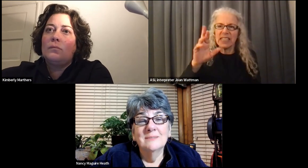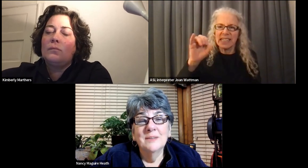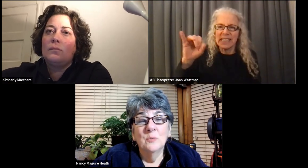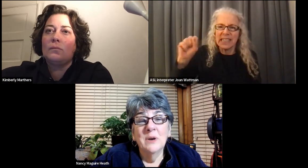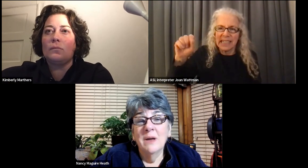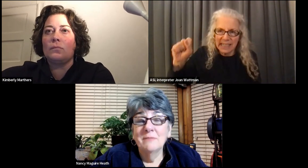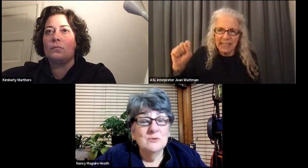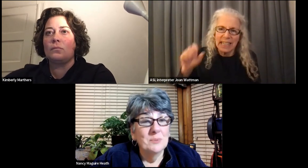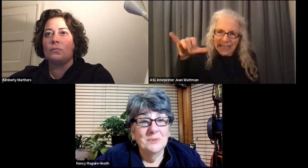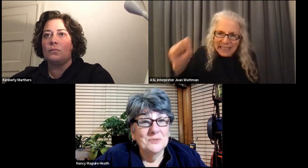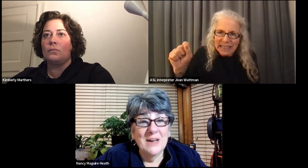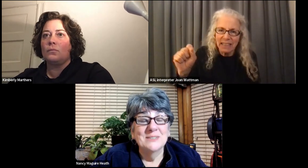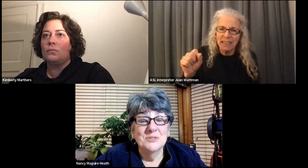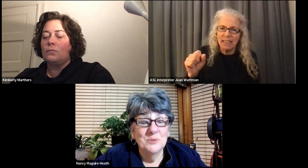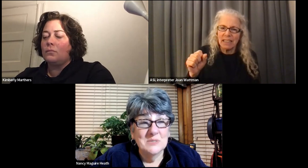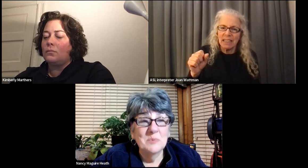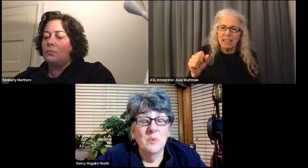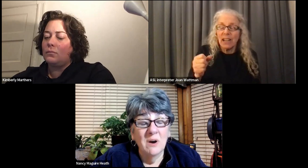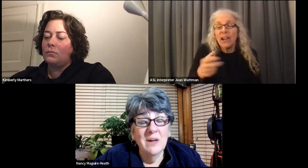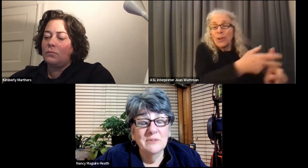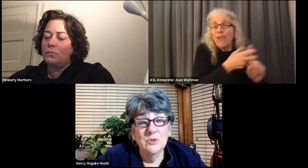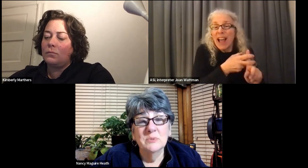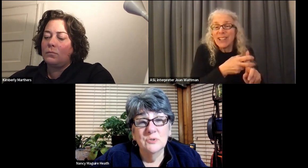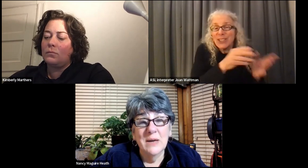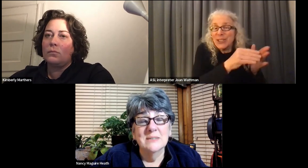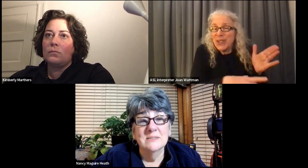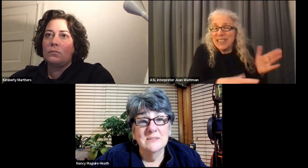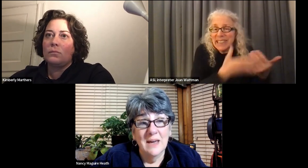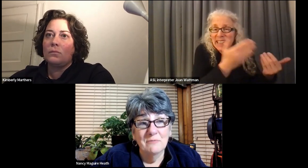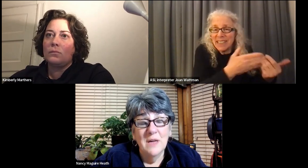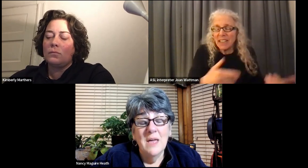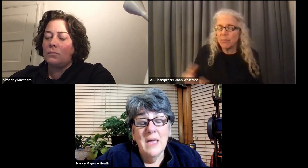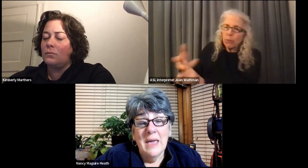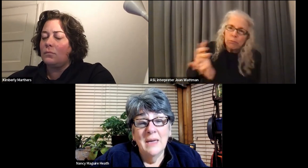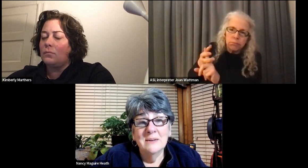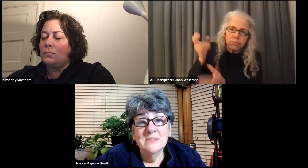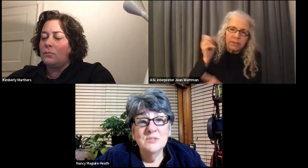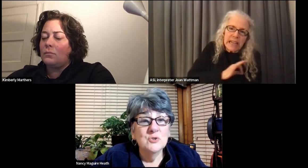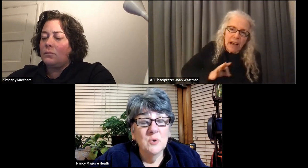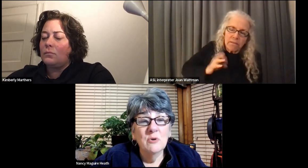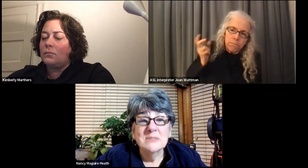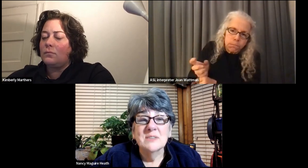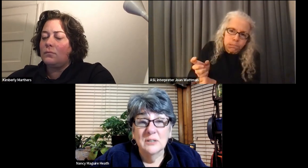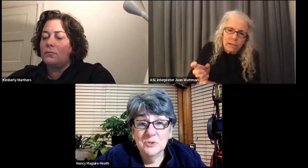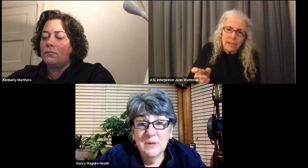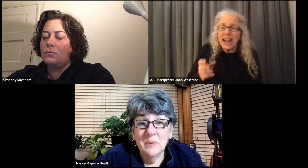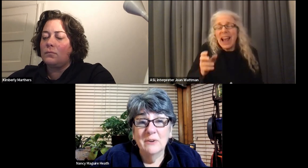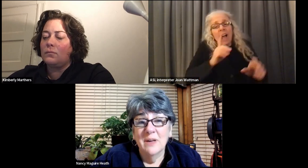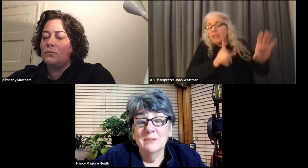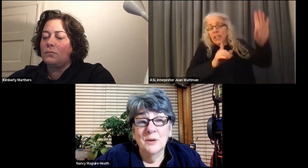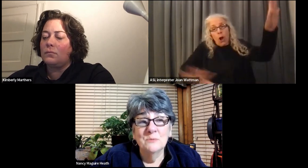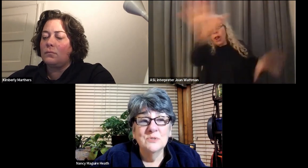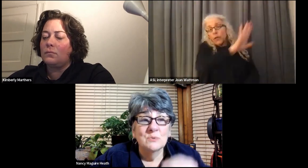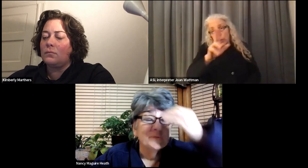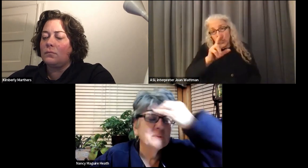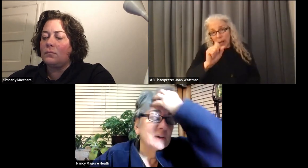are, we're not having trouble attracting students, but we are having trouble attracting staff. And this is true across the country. We are